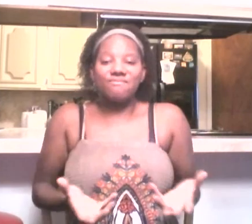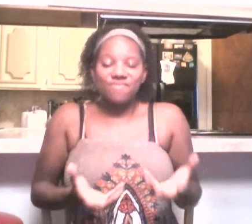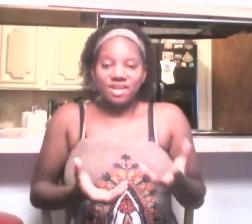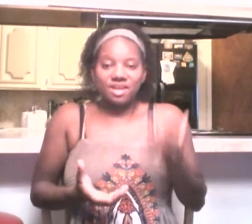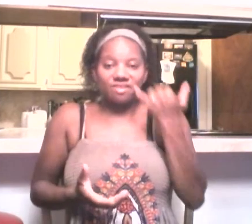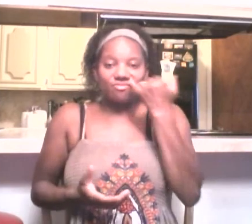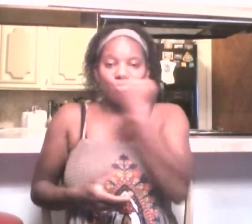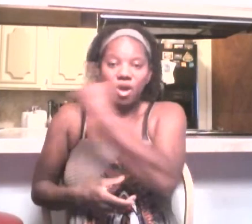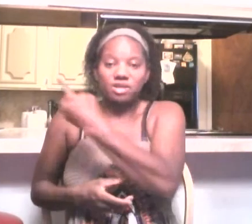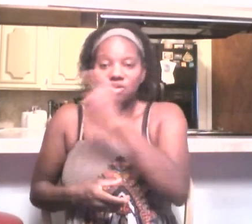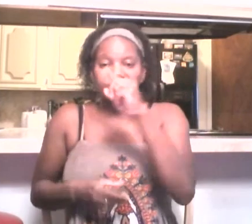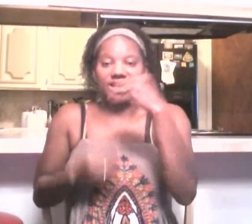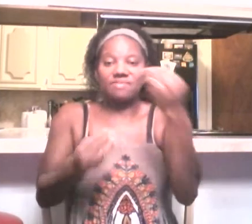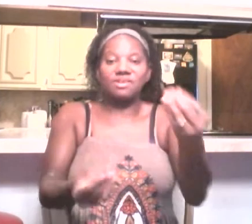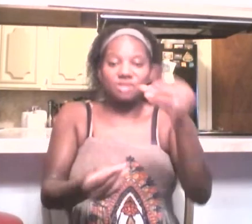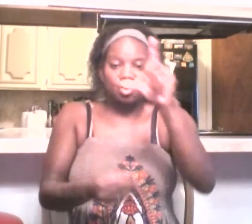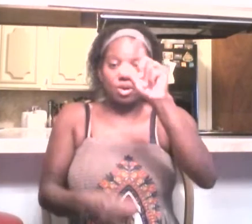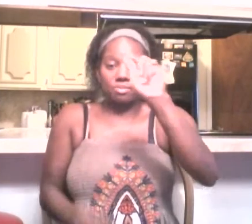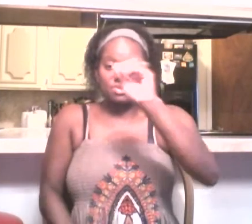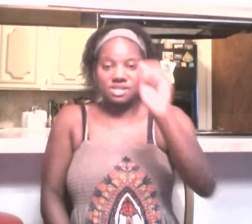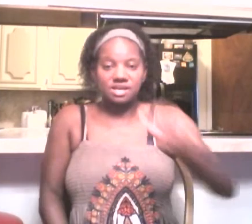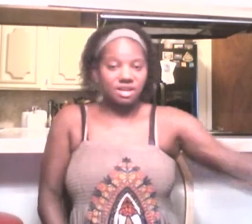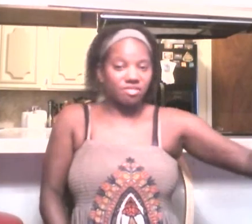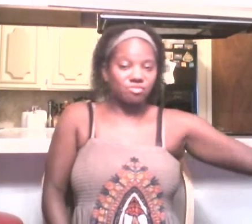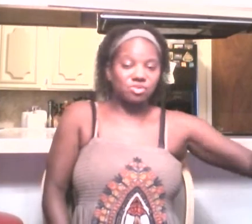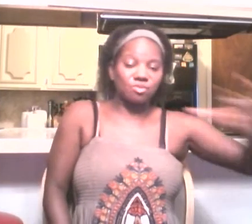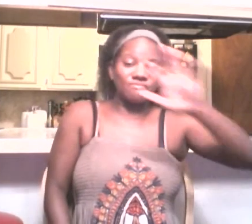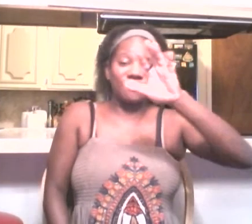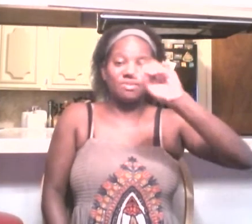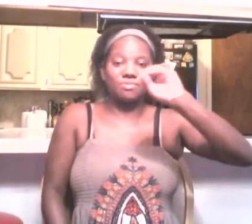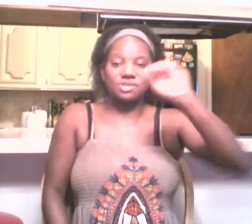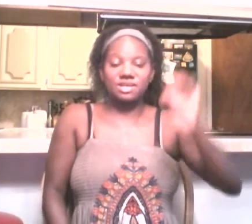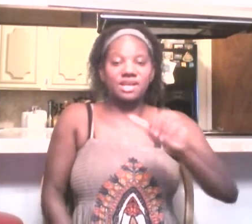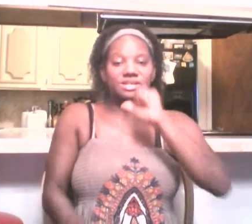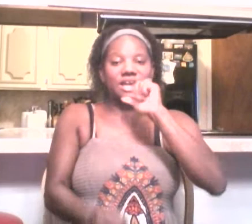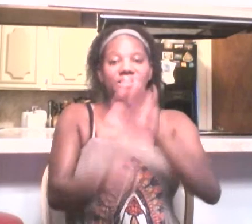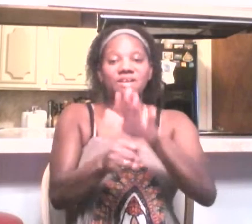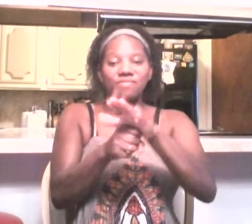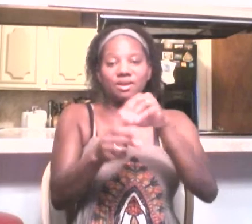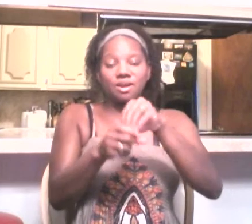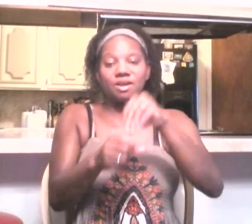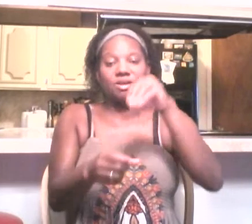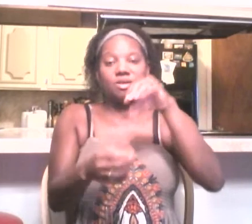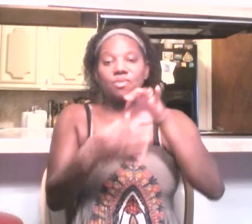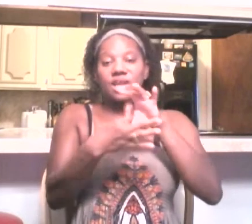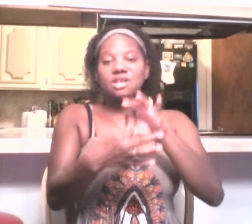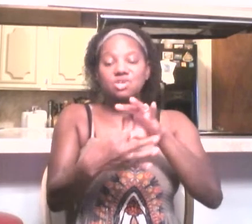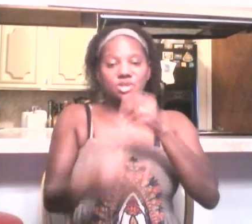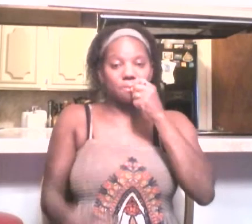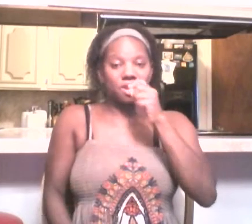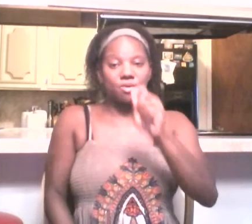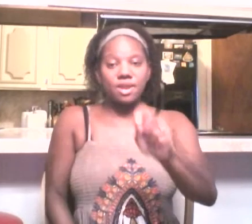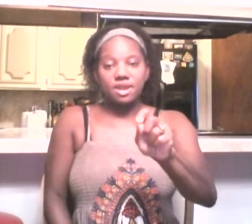heavy if one's only giving 20%, the other one's doing 50%, that's not enough in a relationship, period.